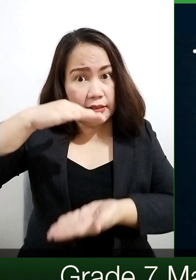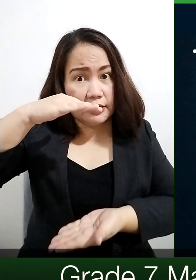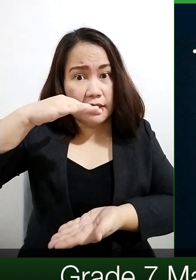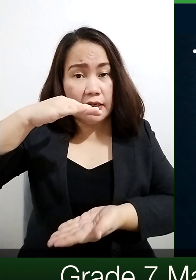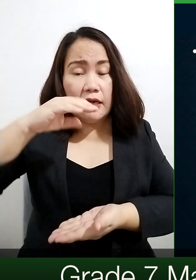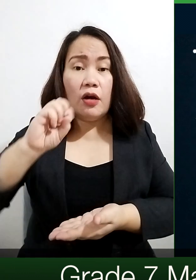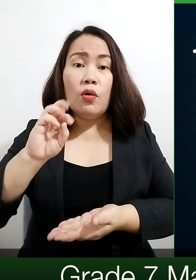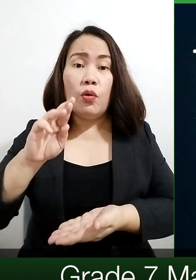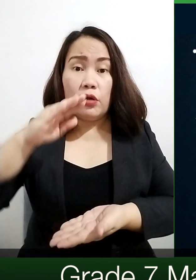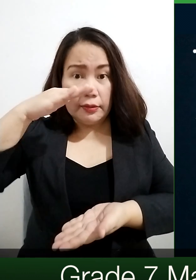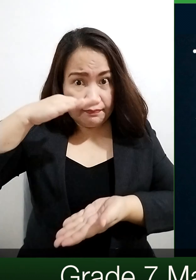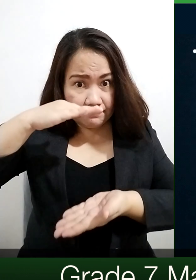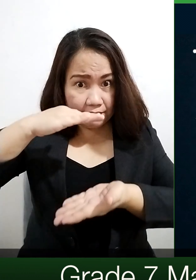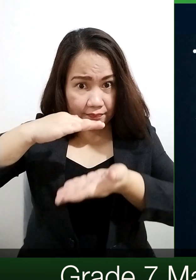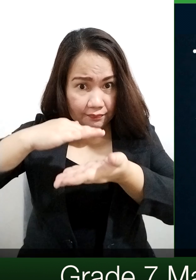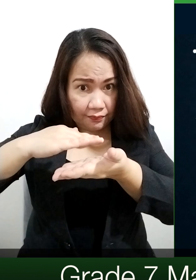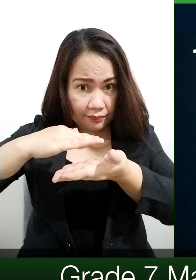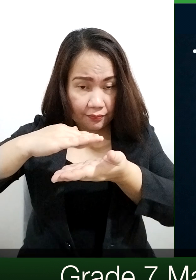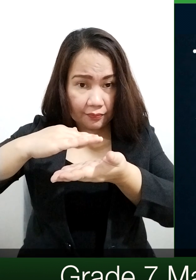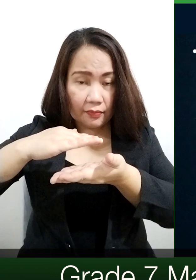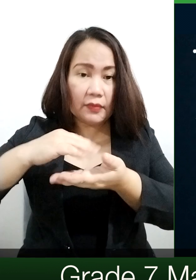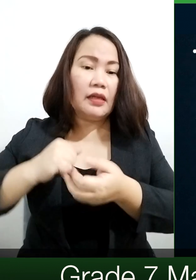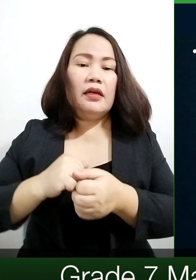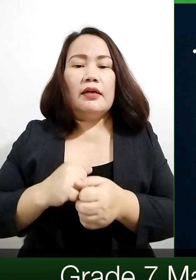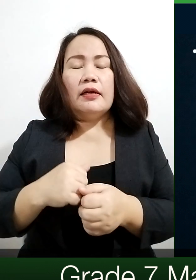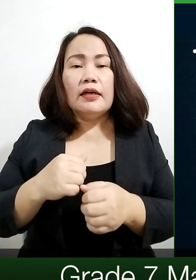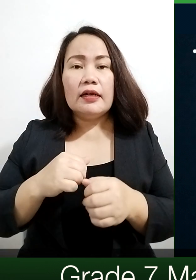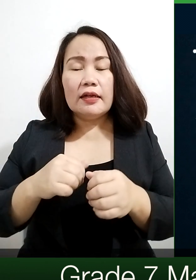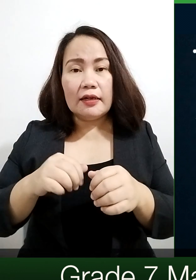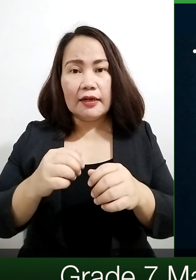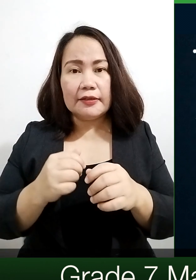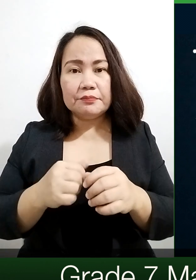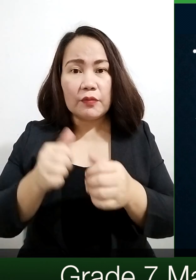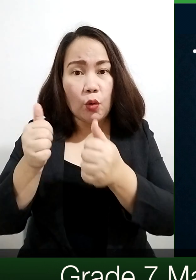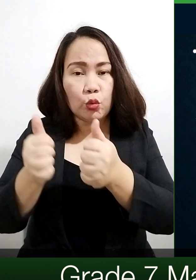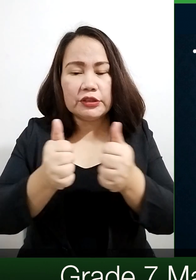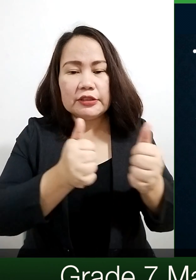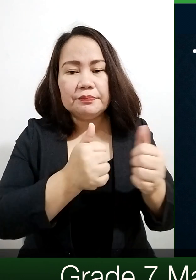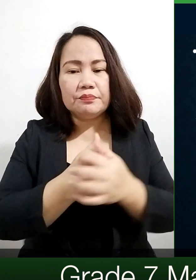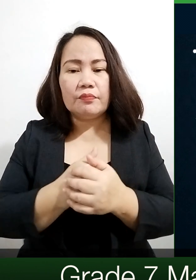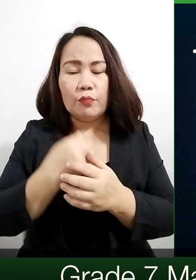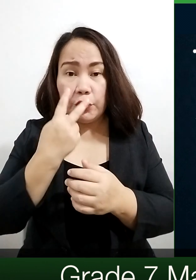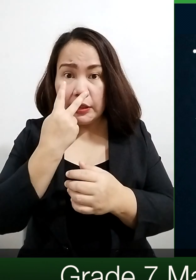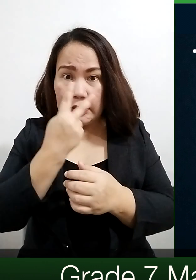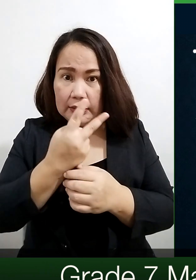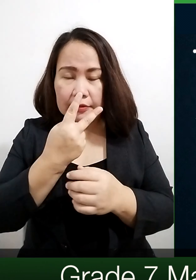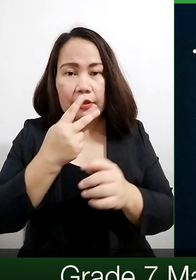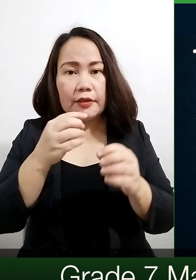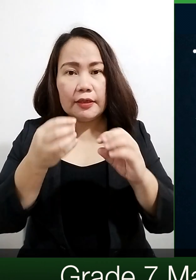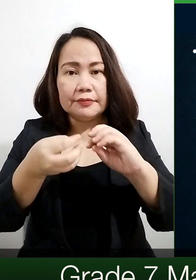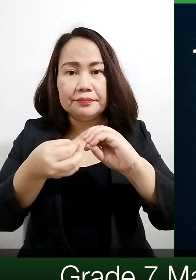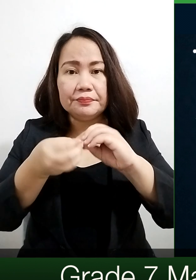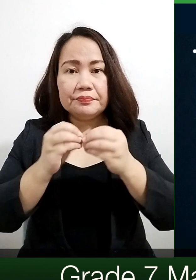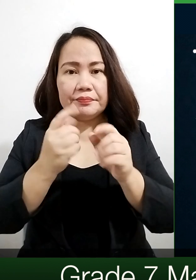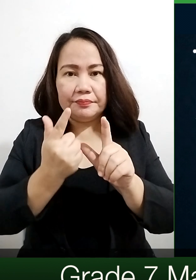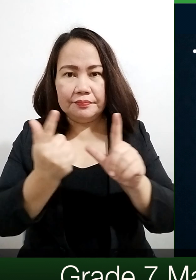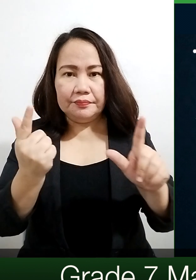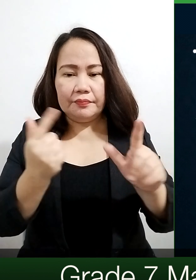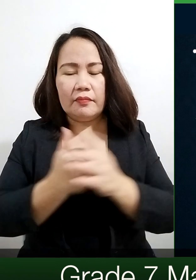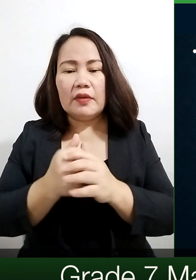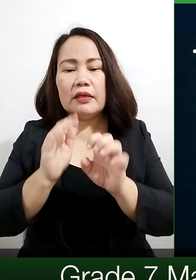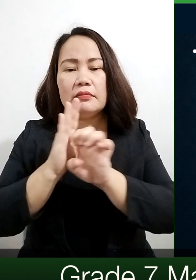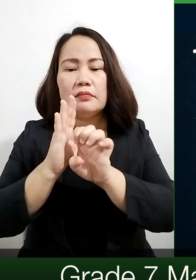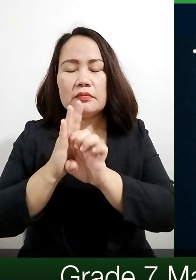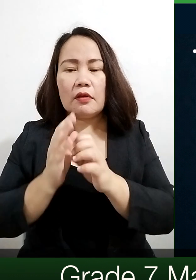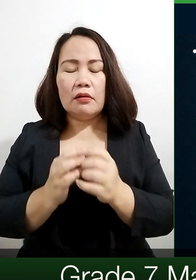order, pwede nating gamitin ang number line para ma-visualize natin yung arrangement niya. Okay, let's have an